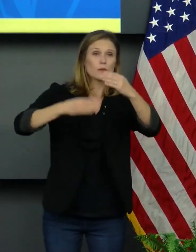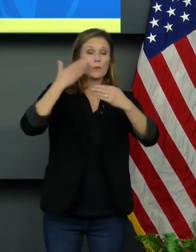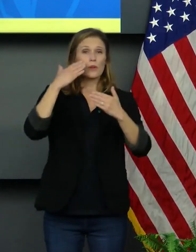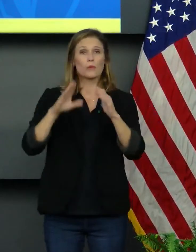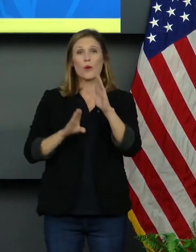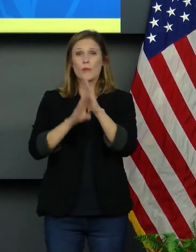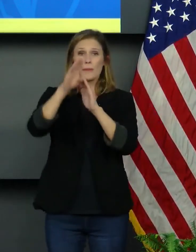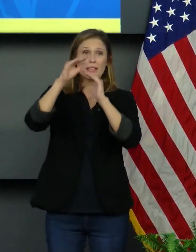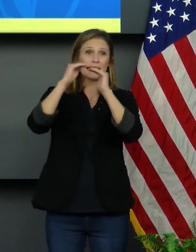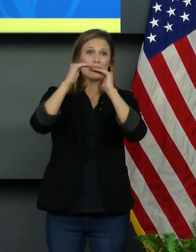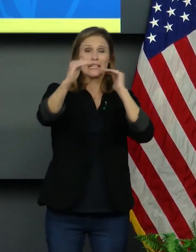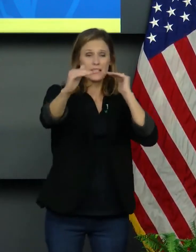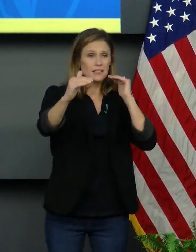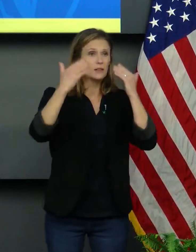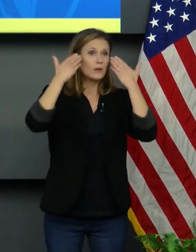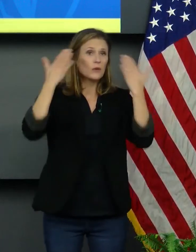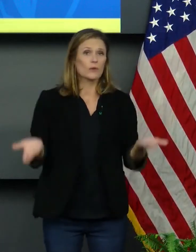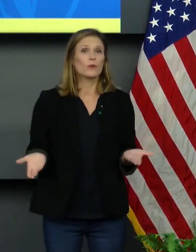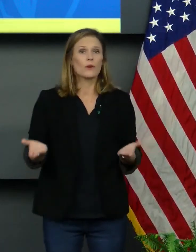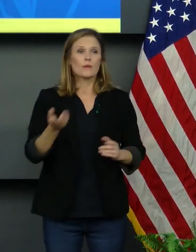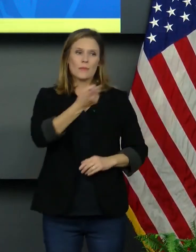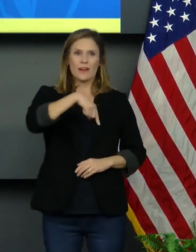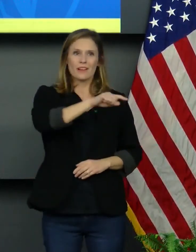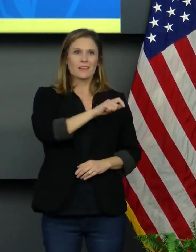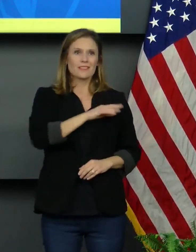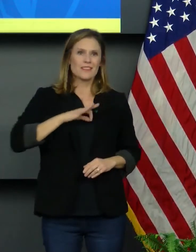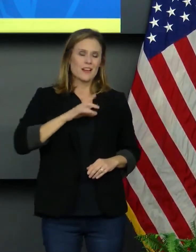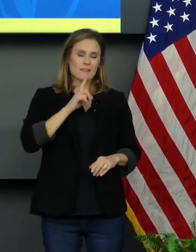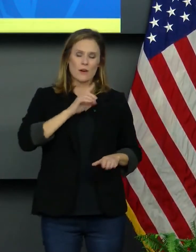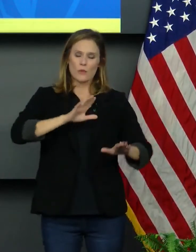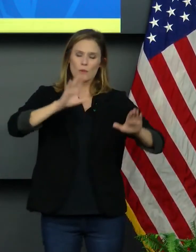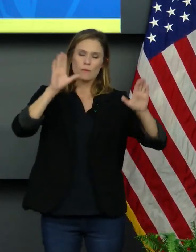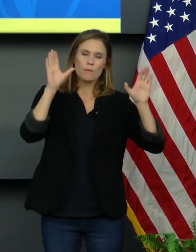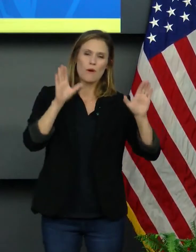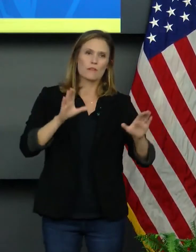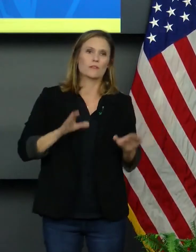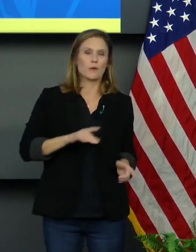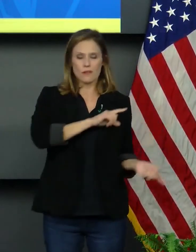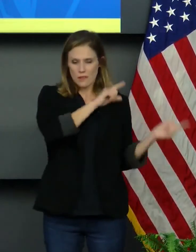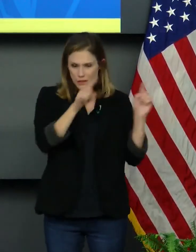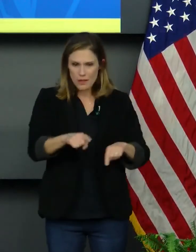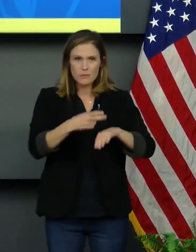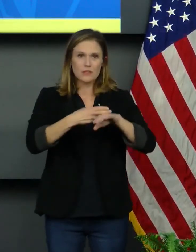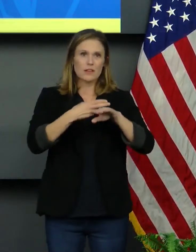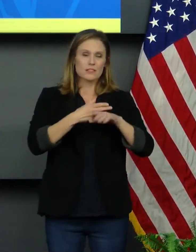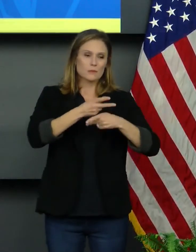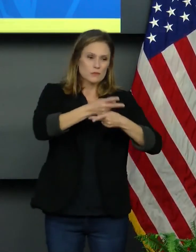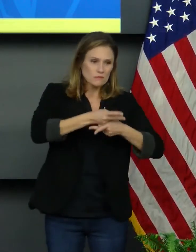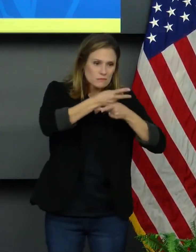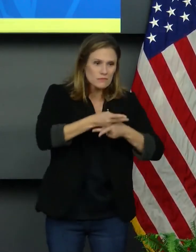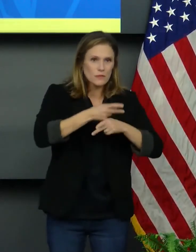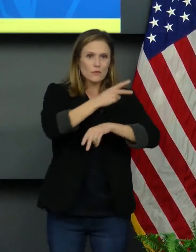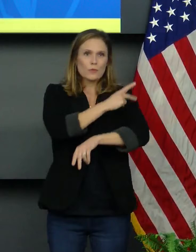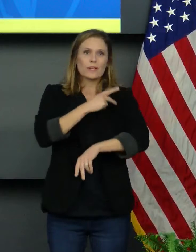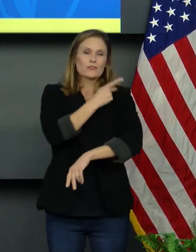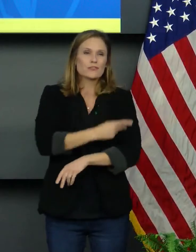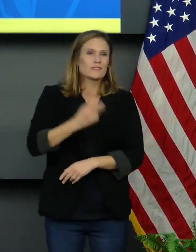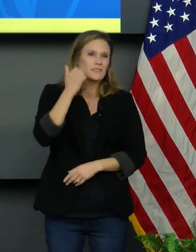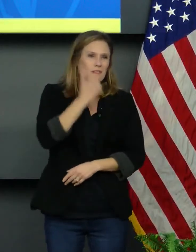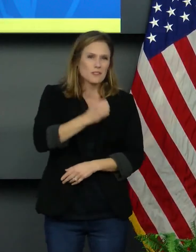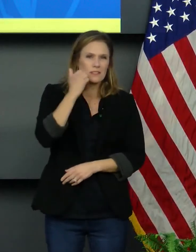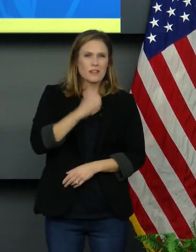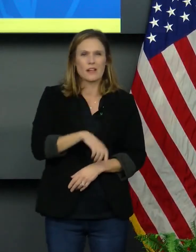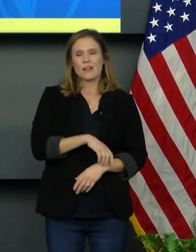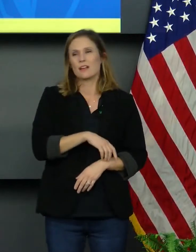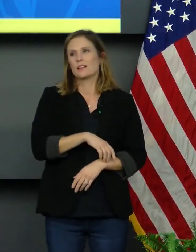be. But they are remarkable, and they come to the hospital and take care of their patients every day. And they come